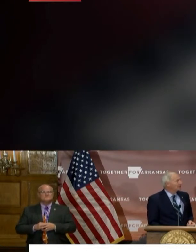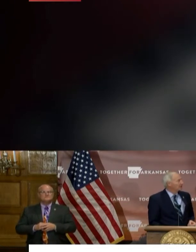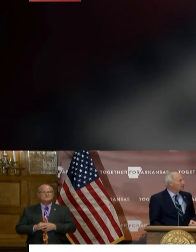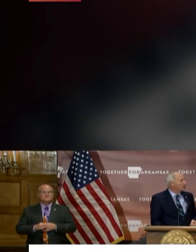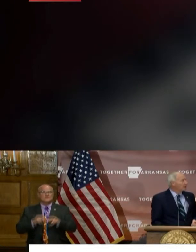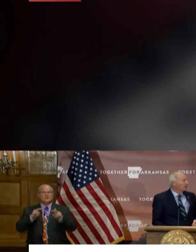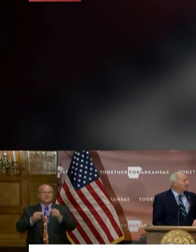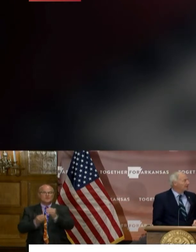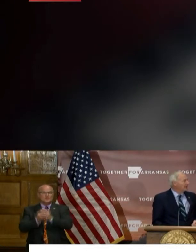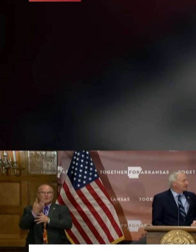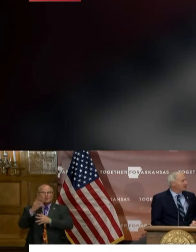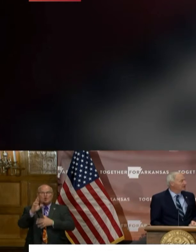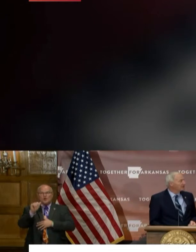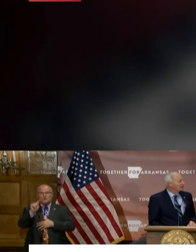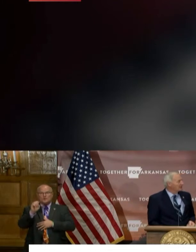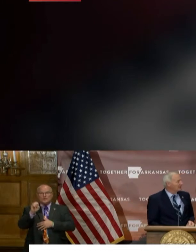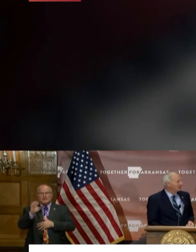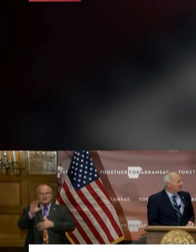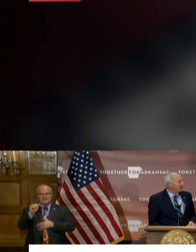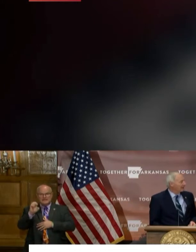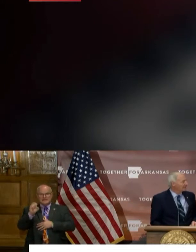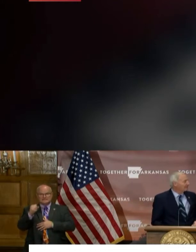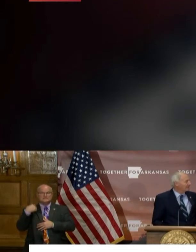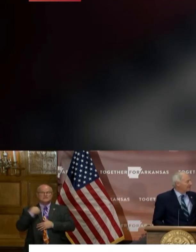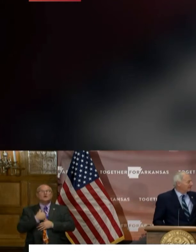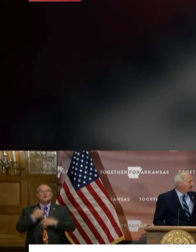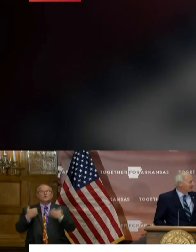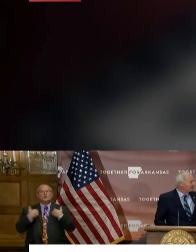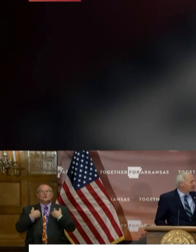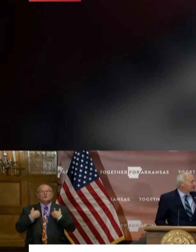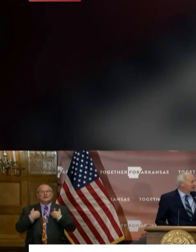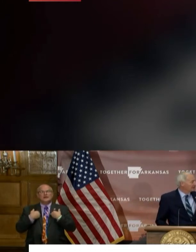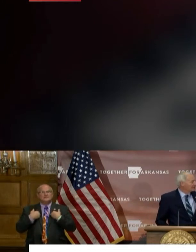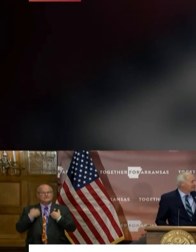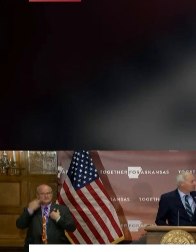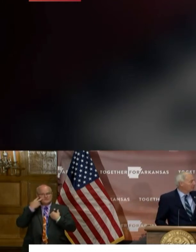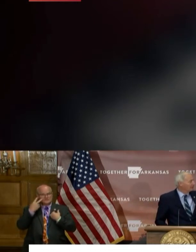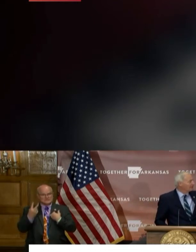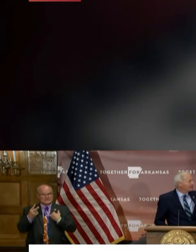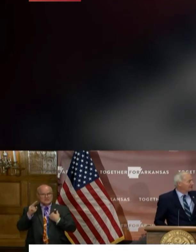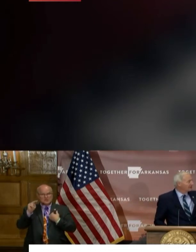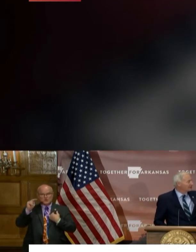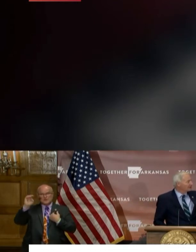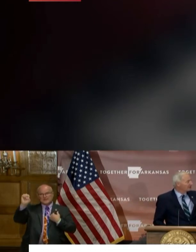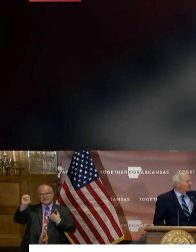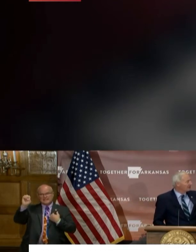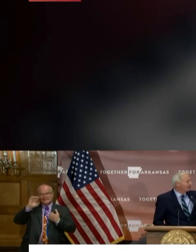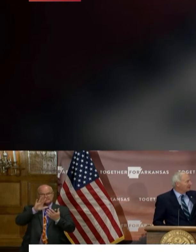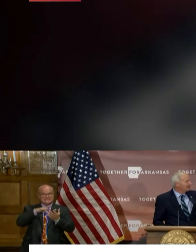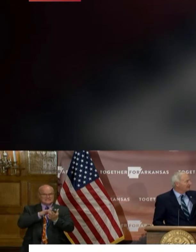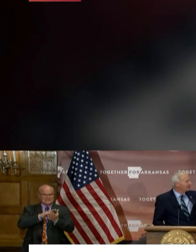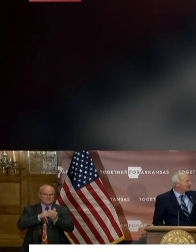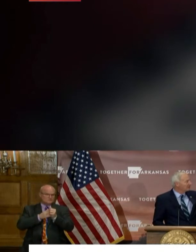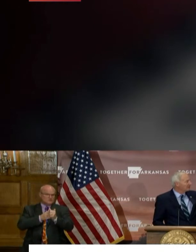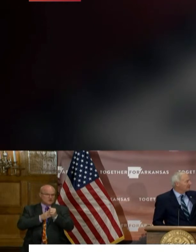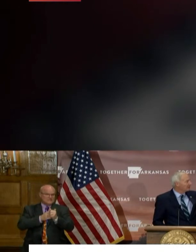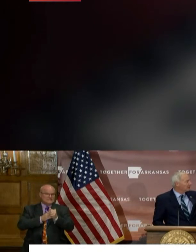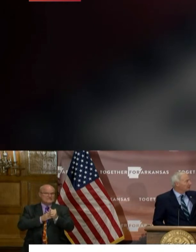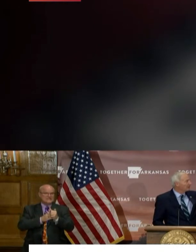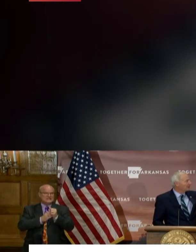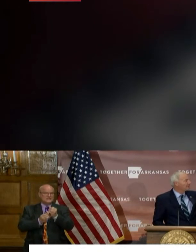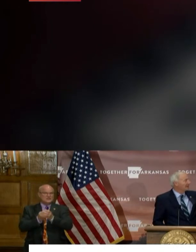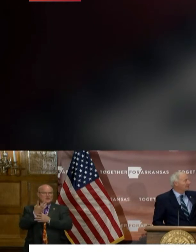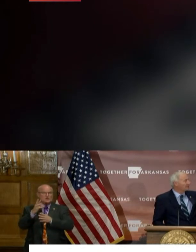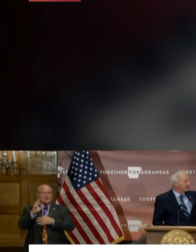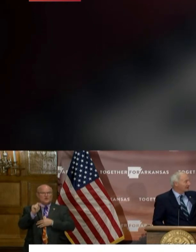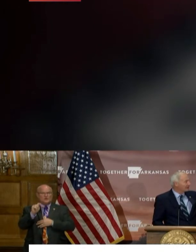If you look at the growth rate of cases, we have, you can see northeast and central are leading in terms of the